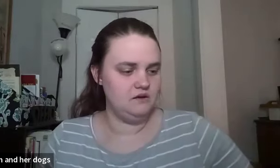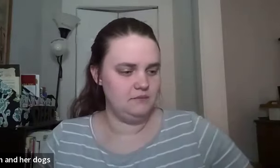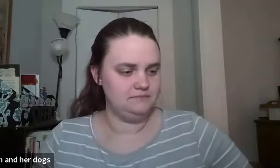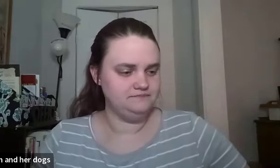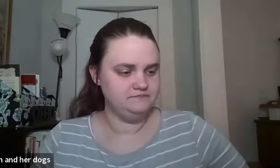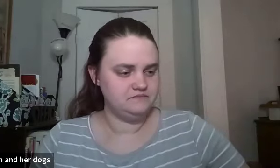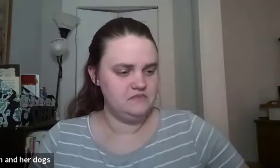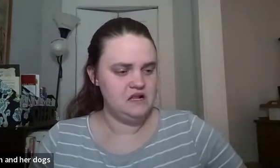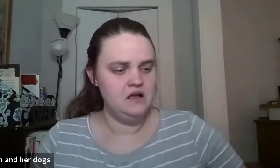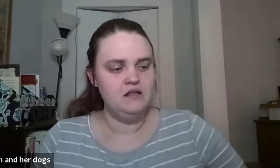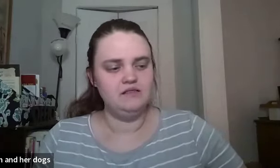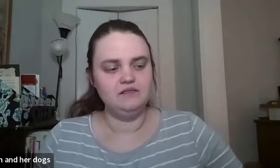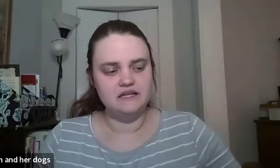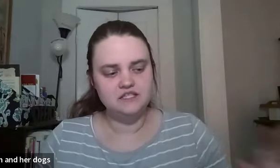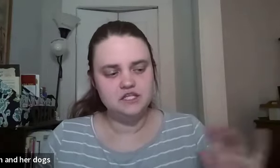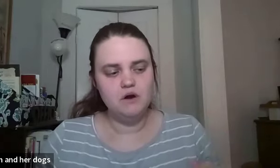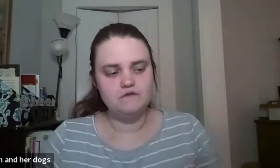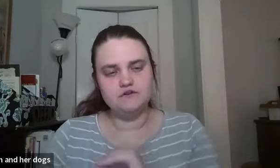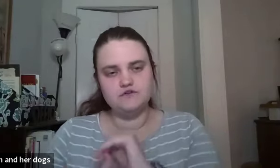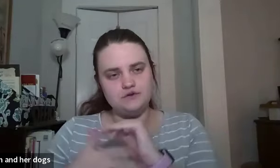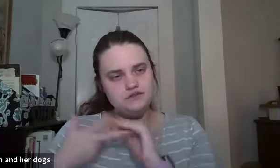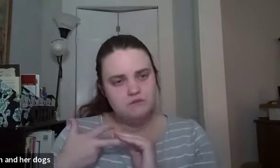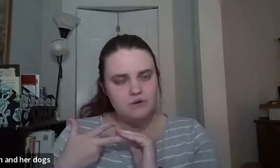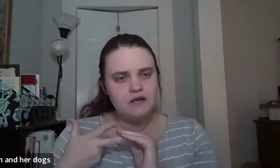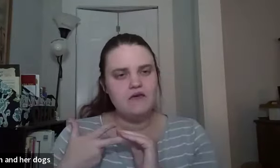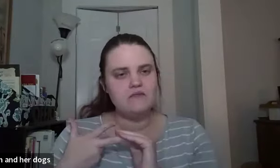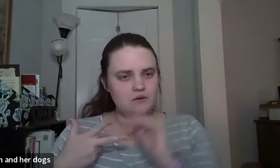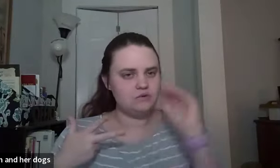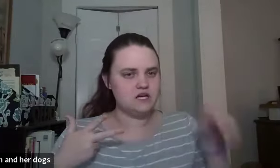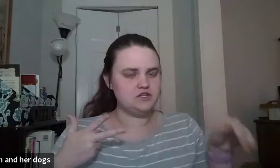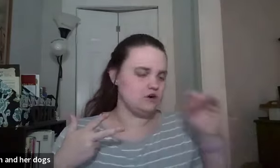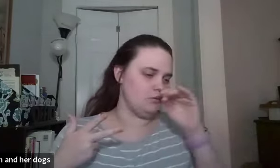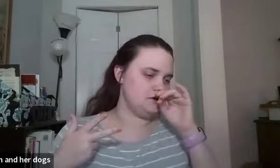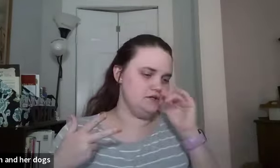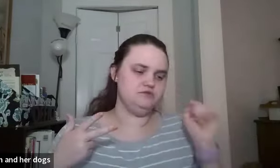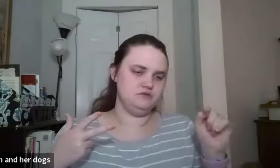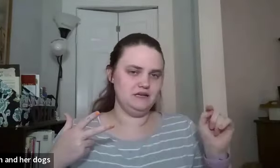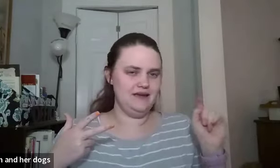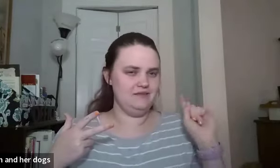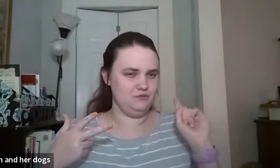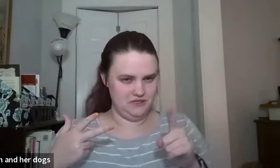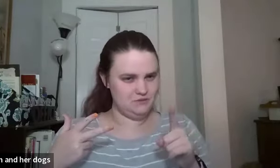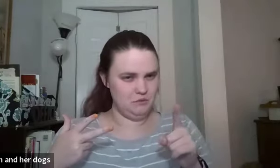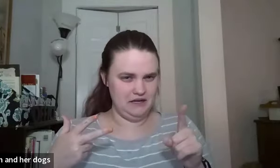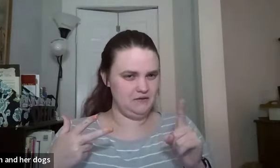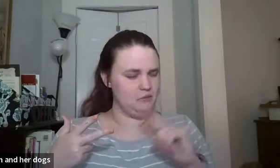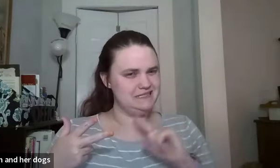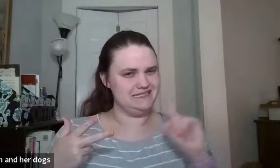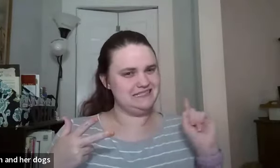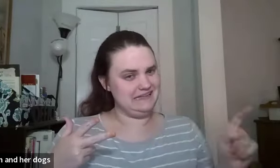Okay. Let's go over those 3 real quick, and then we'll touch on our what are you doing. The reason we're waiting on that one is